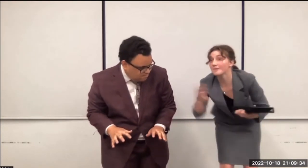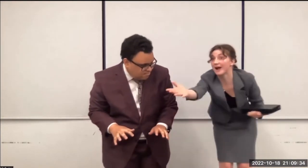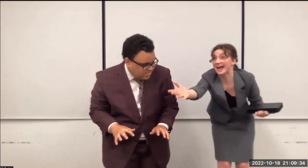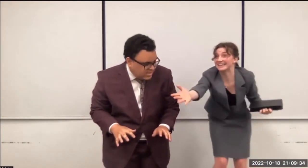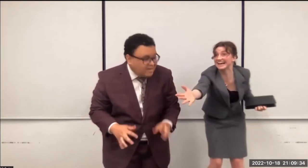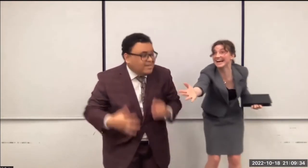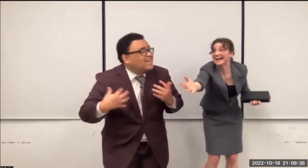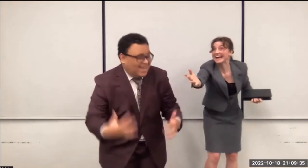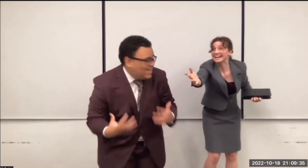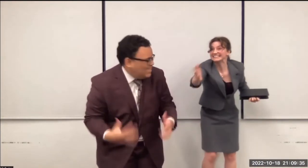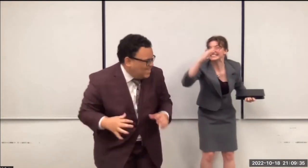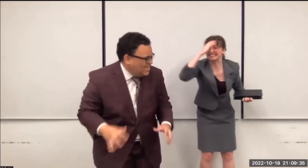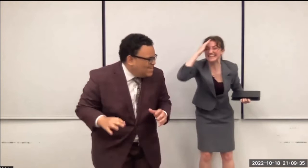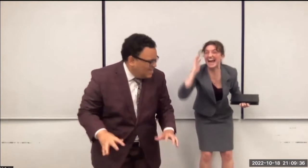Cornbread.